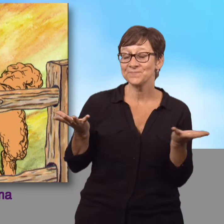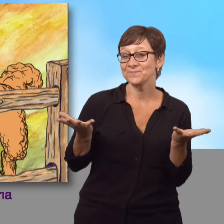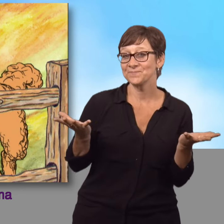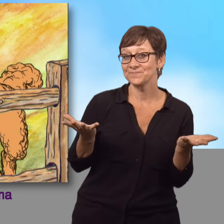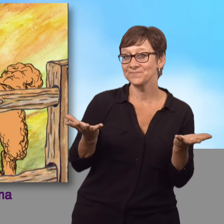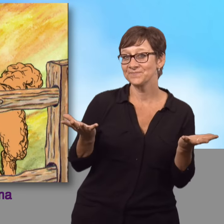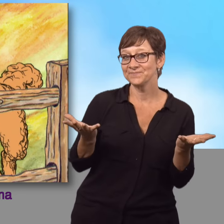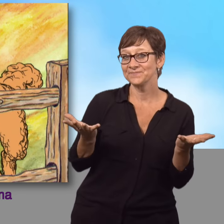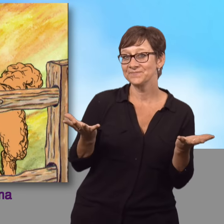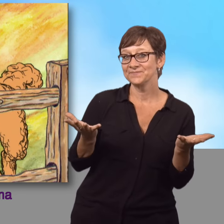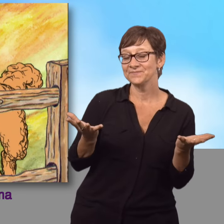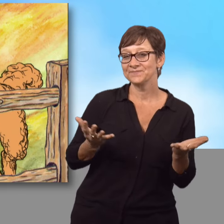be a...